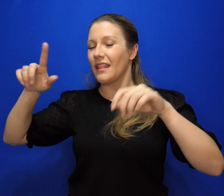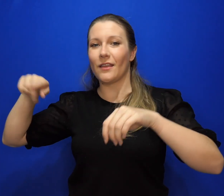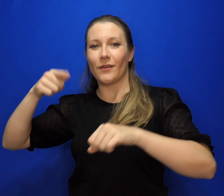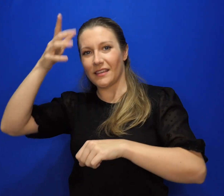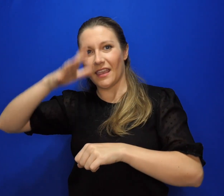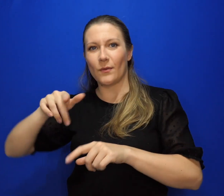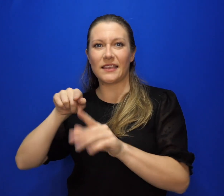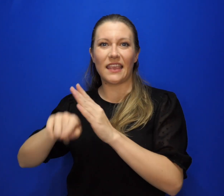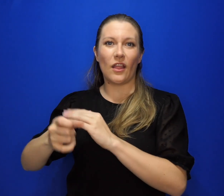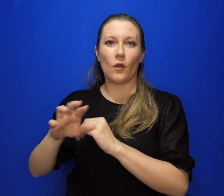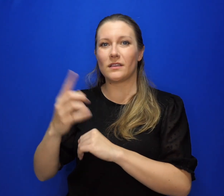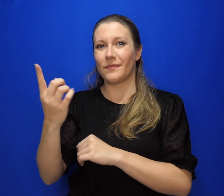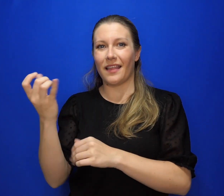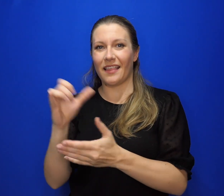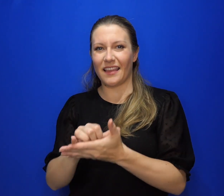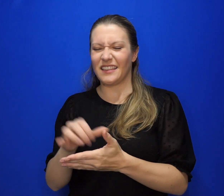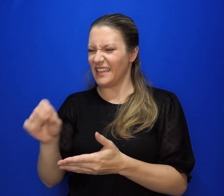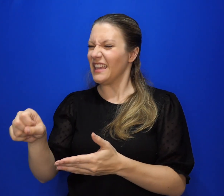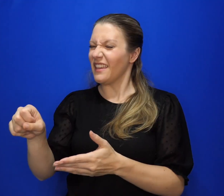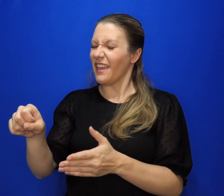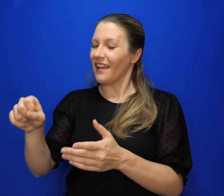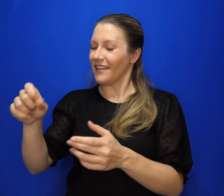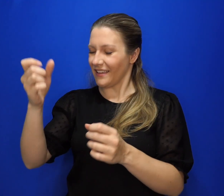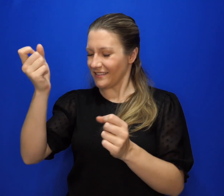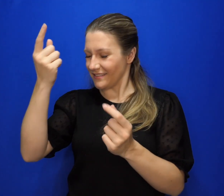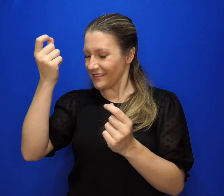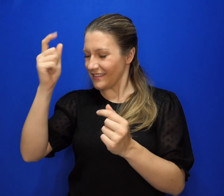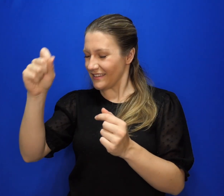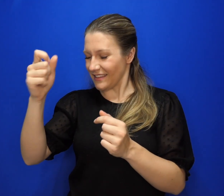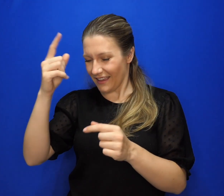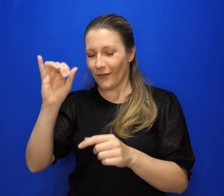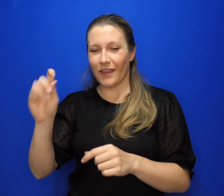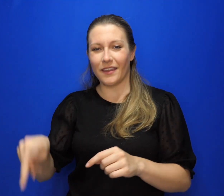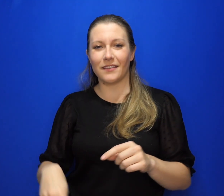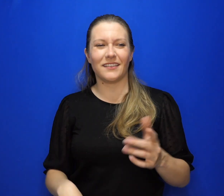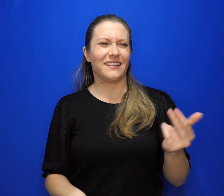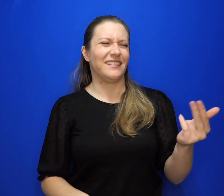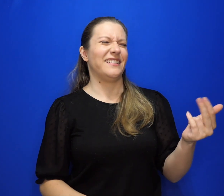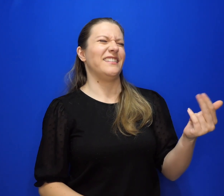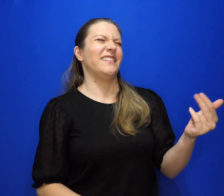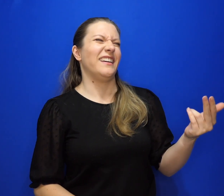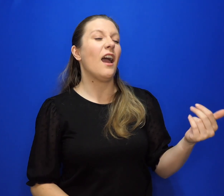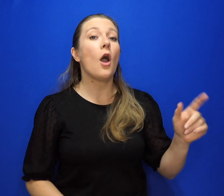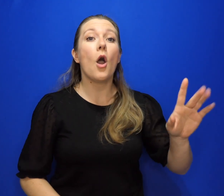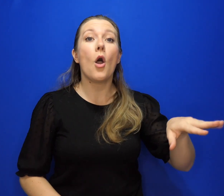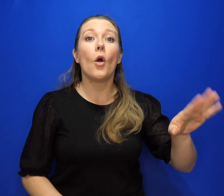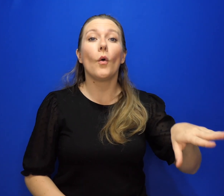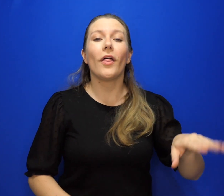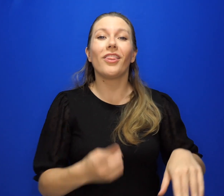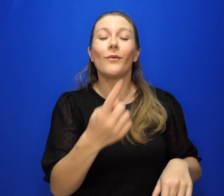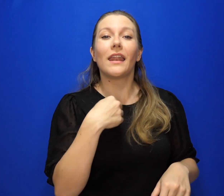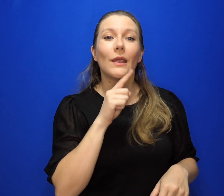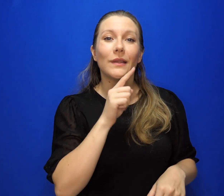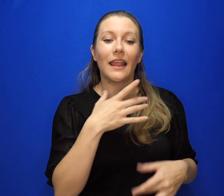Right. Yeah. Okay. Hold on. Oh, the one that I really like, it was a book, is Eat, Pray,